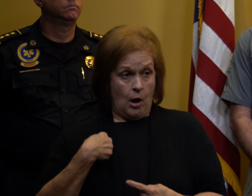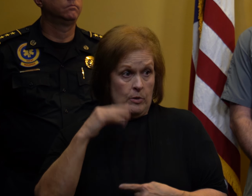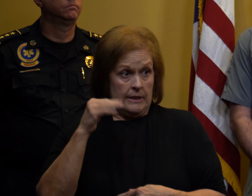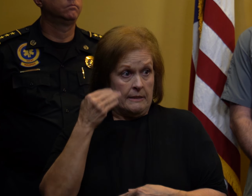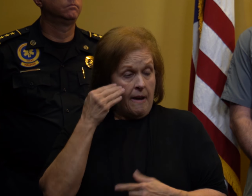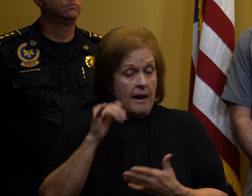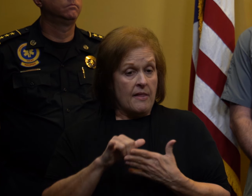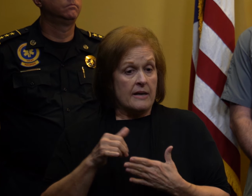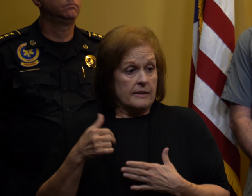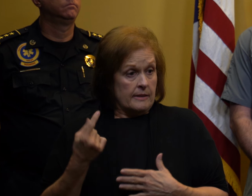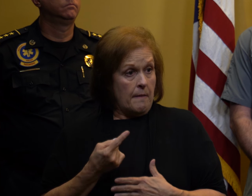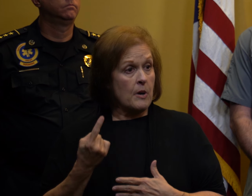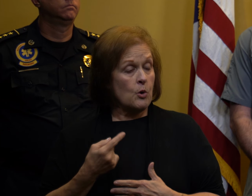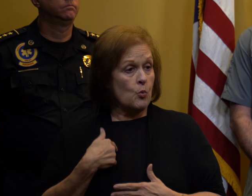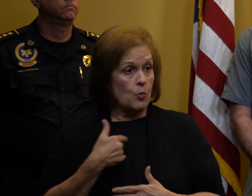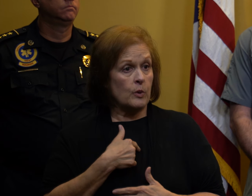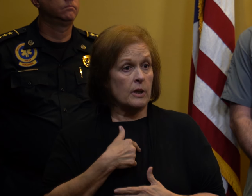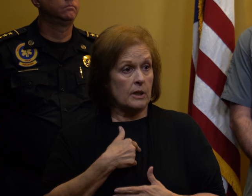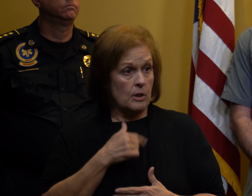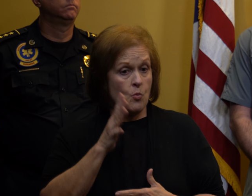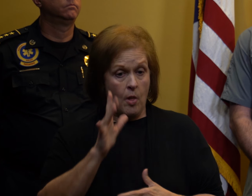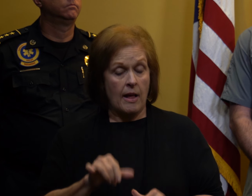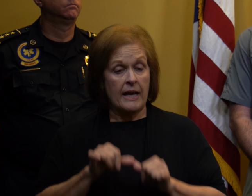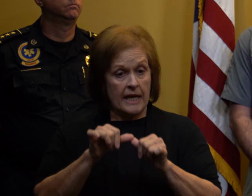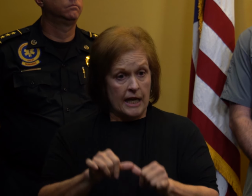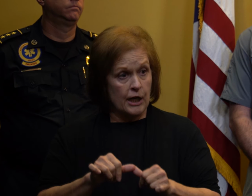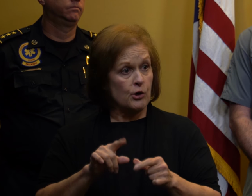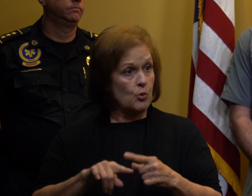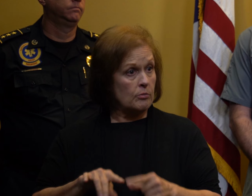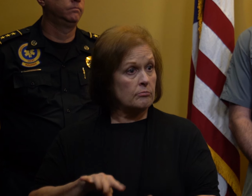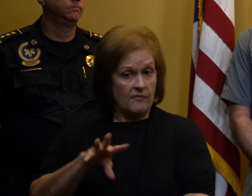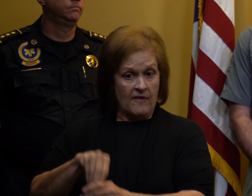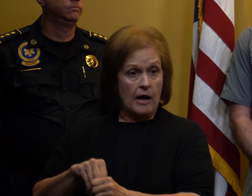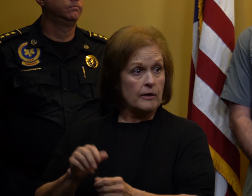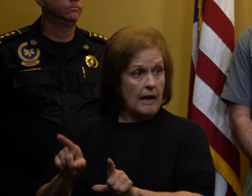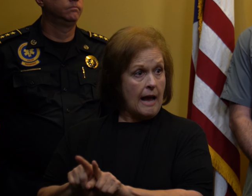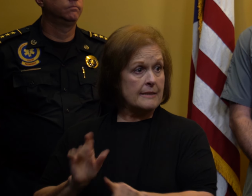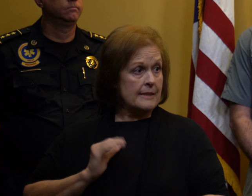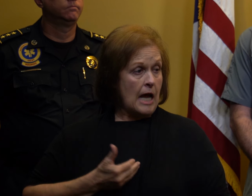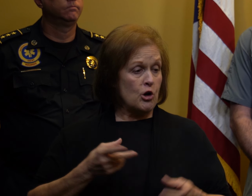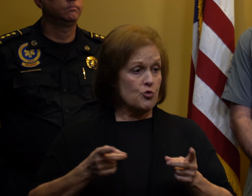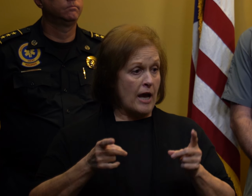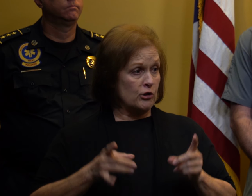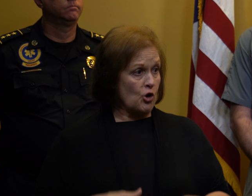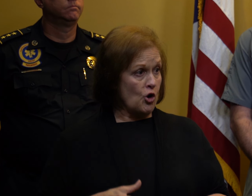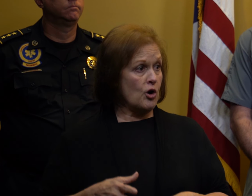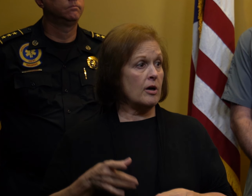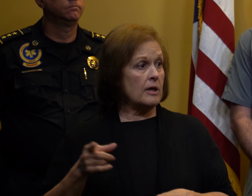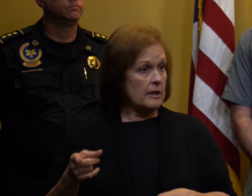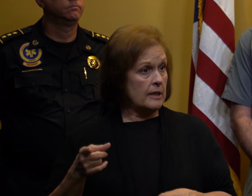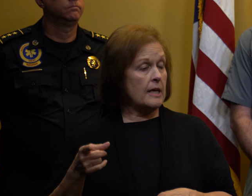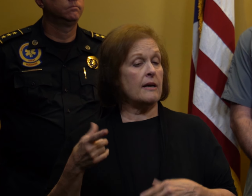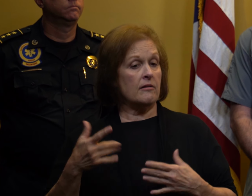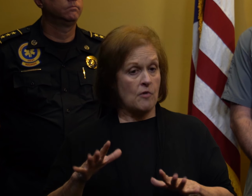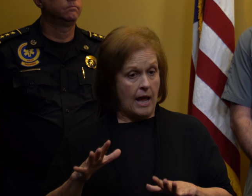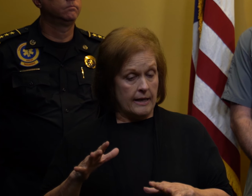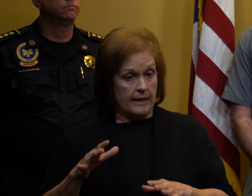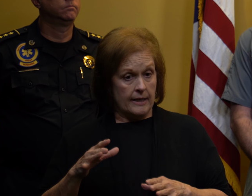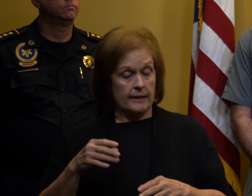that's something that we will continue to engage him as our director. He tendered his